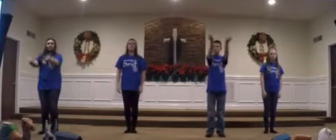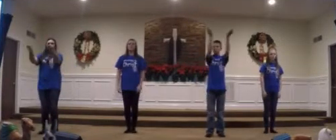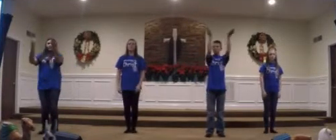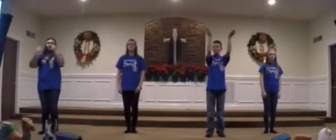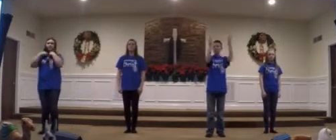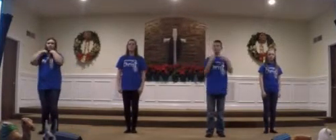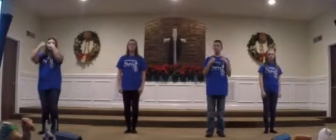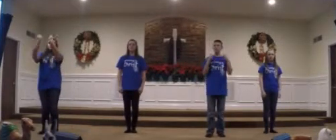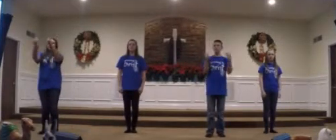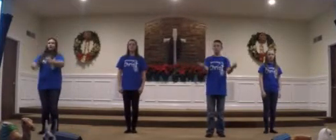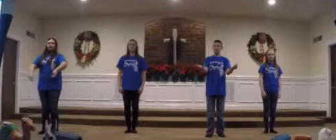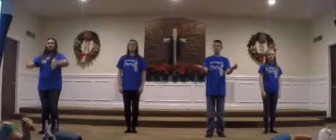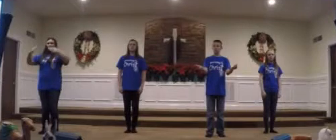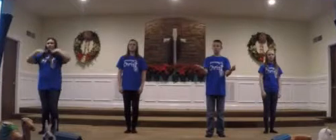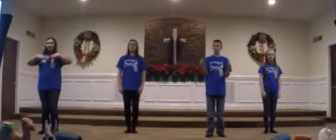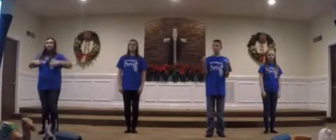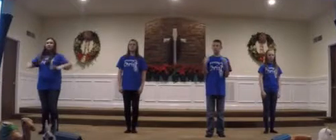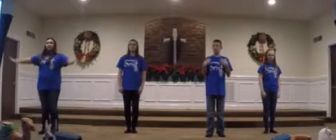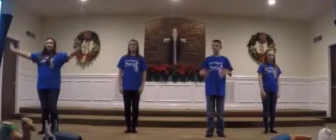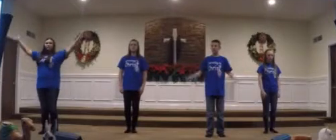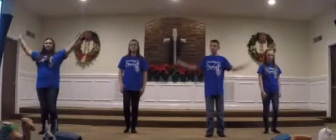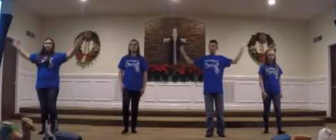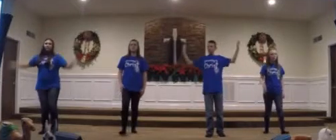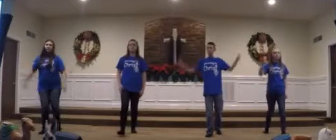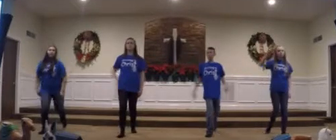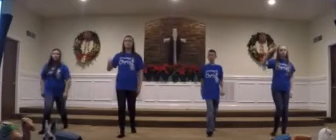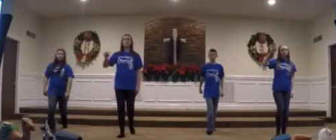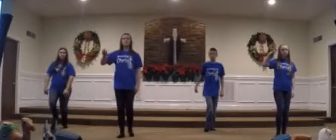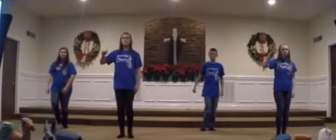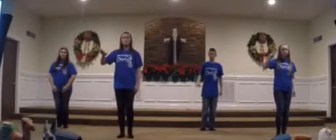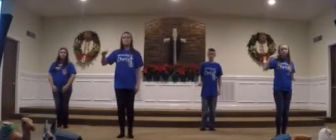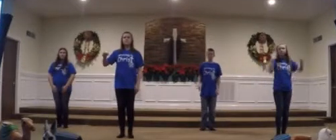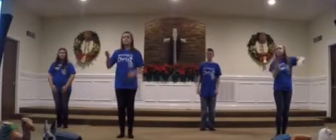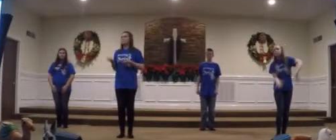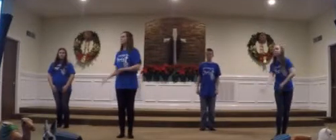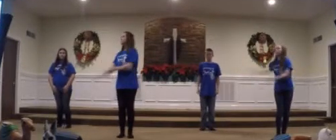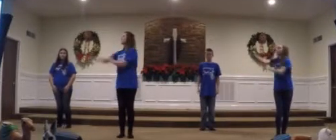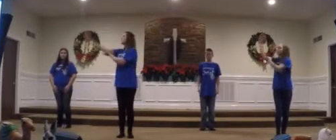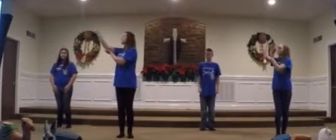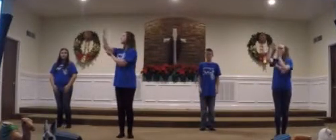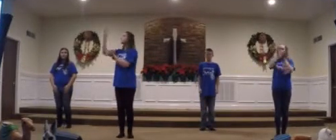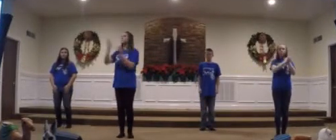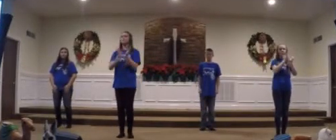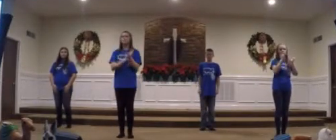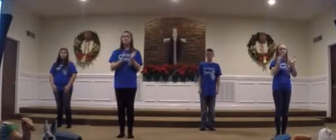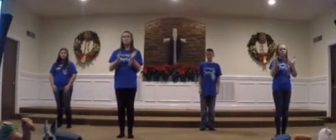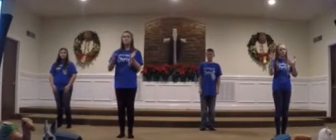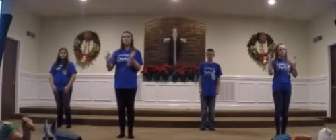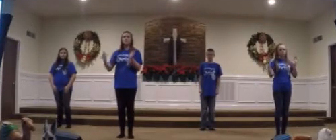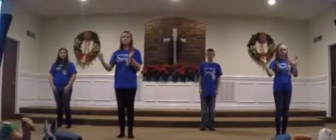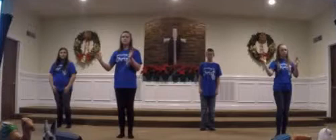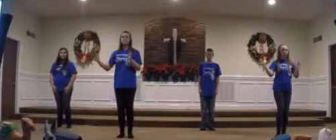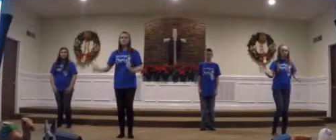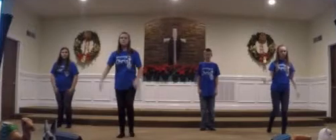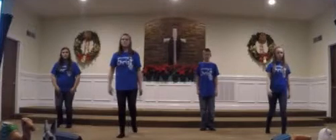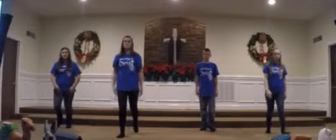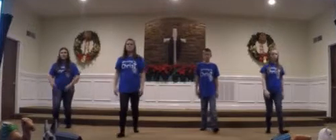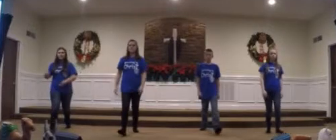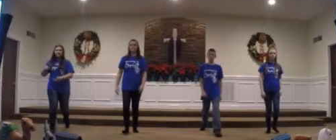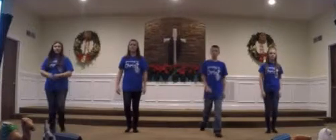me in new dreams Mildly blazes, glory by Born